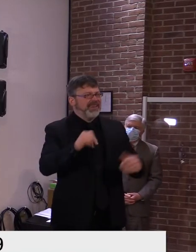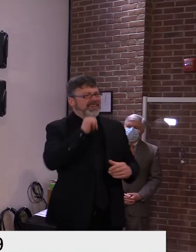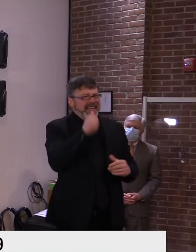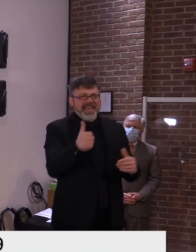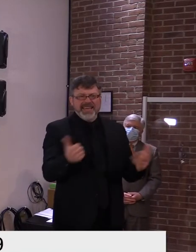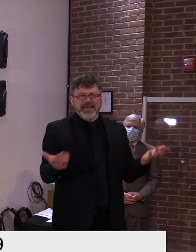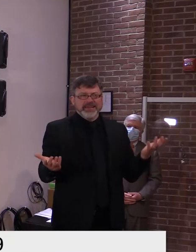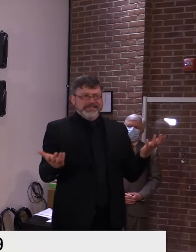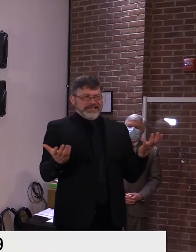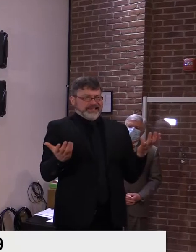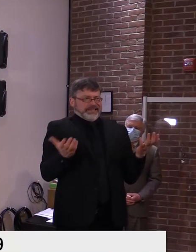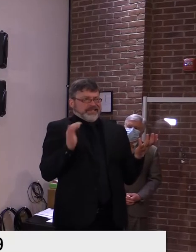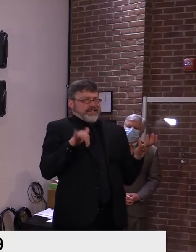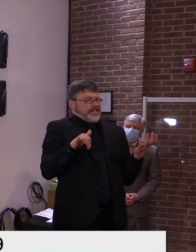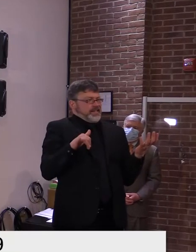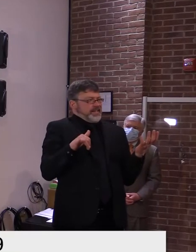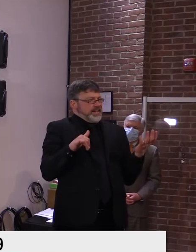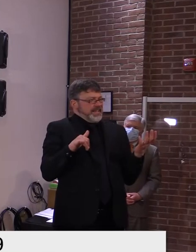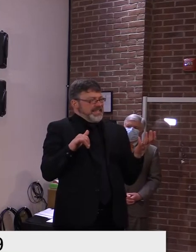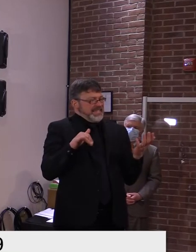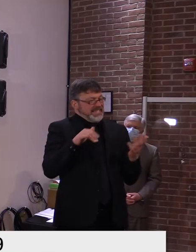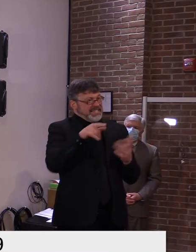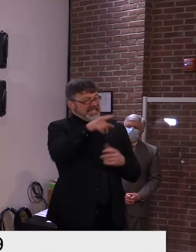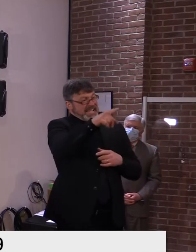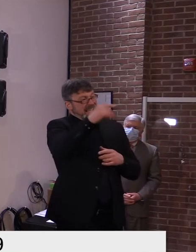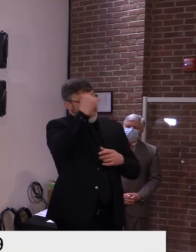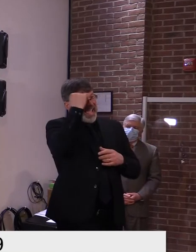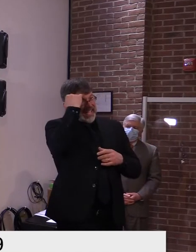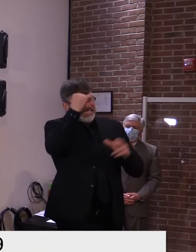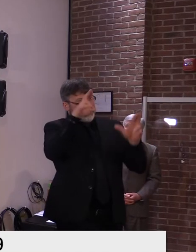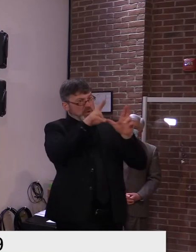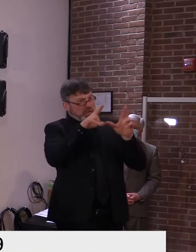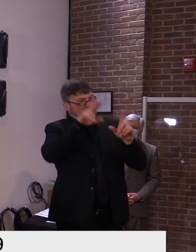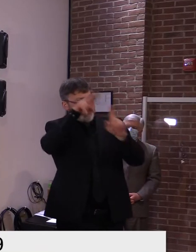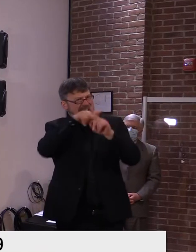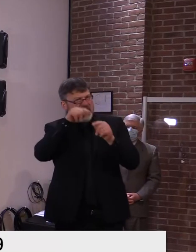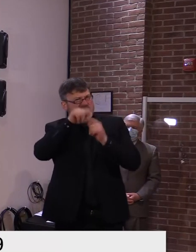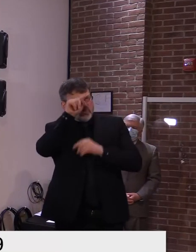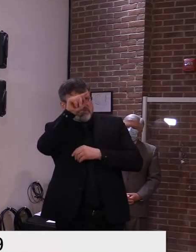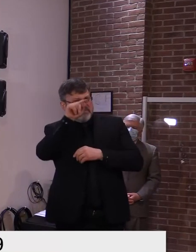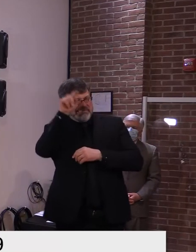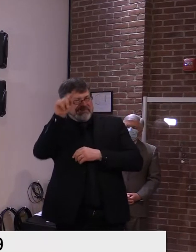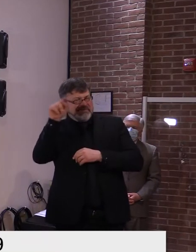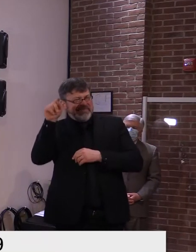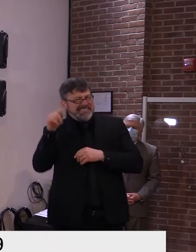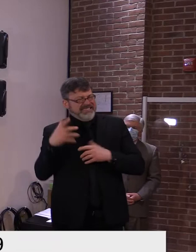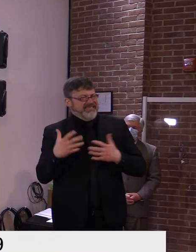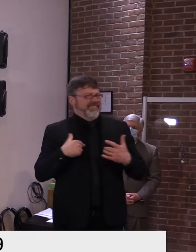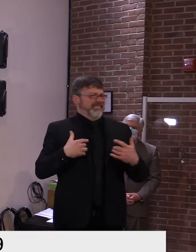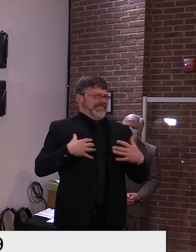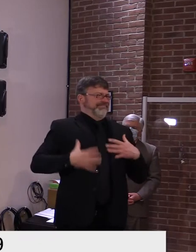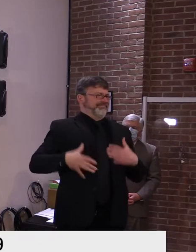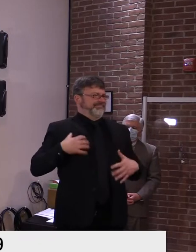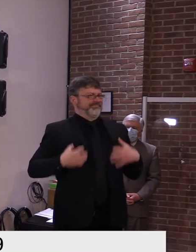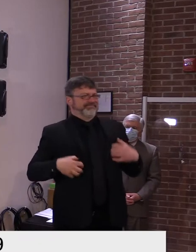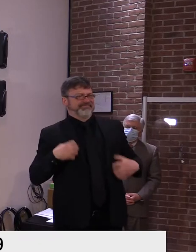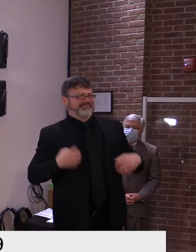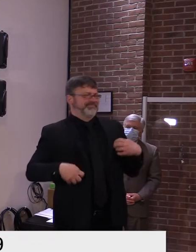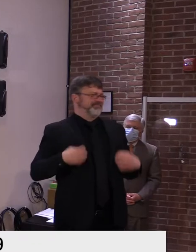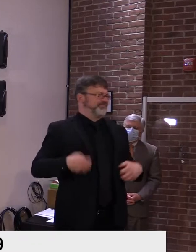issues within the pension funds and the retirement funds are significant. And